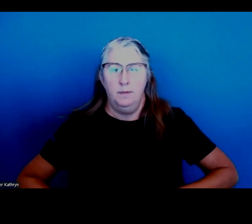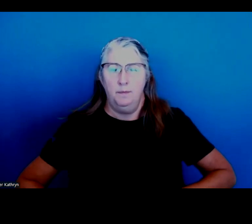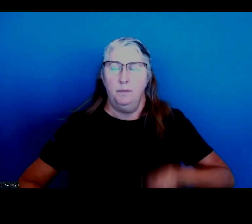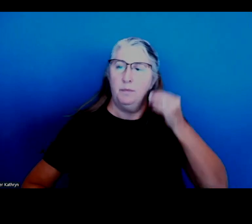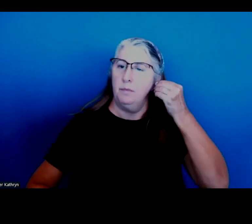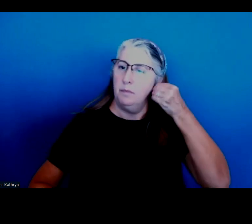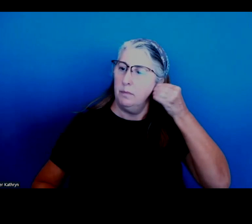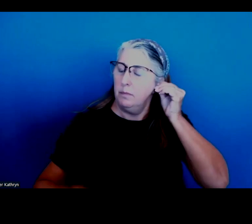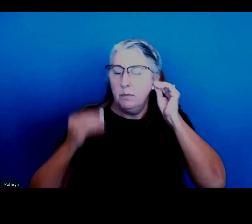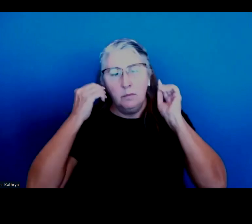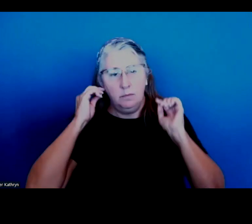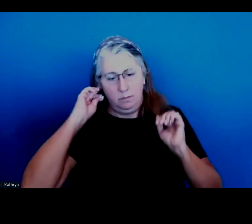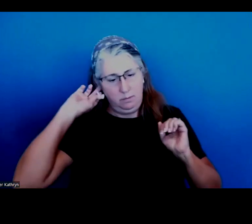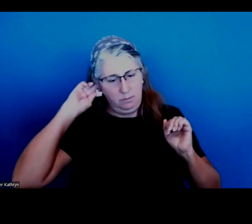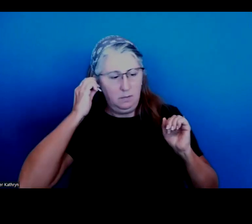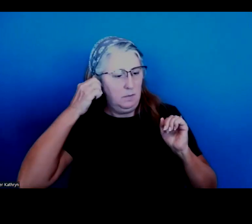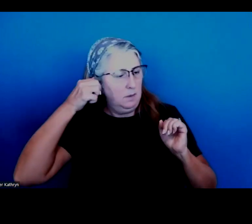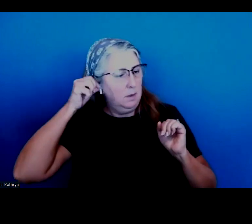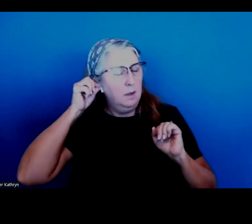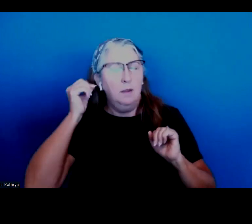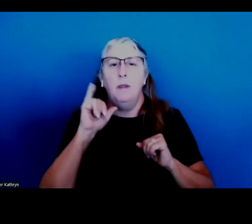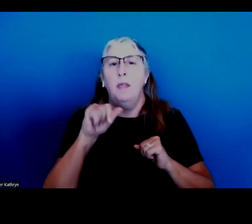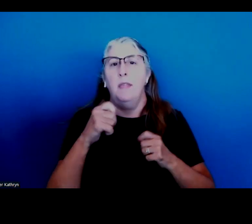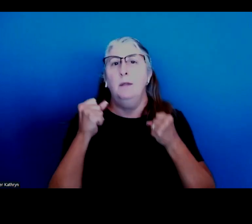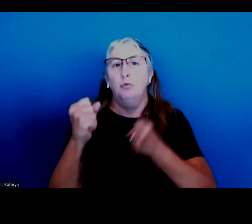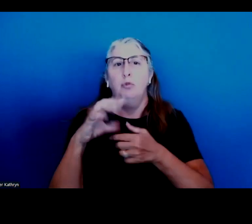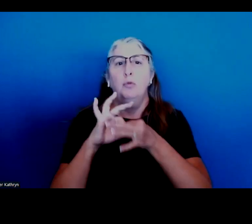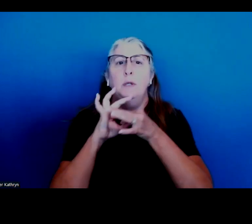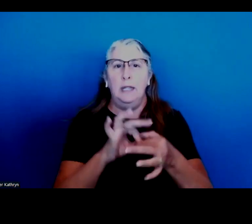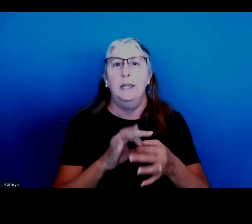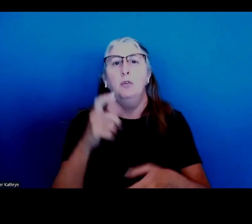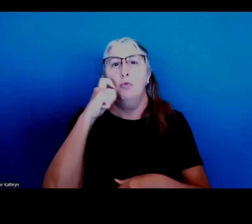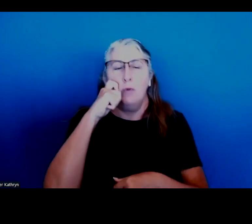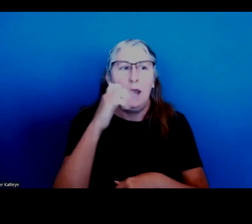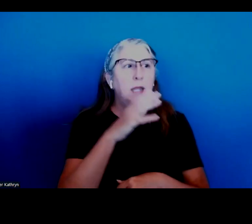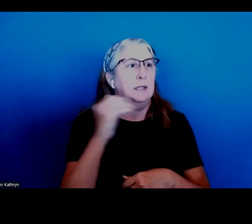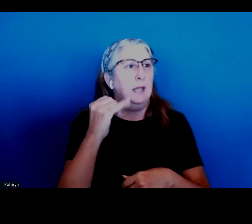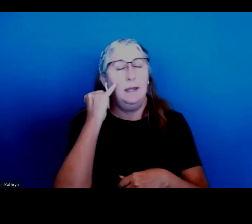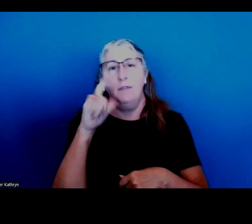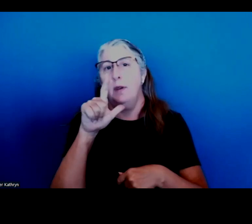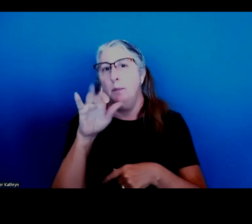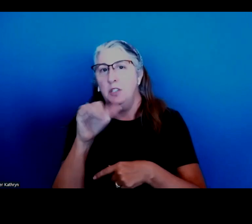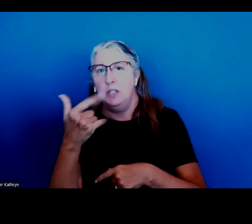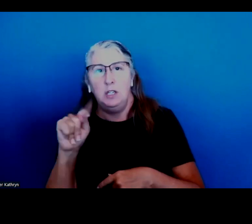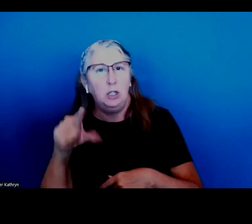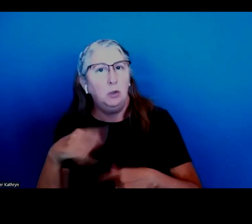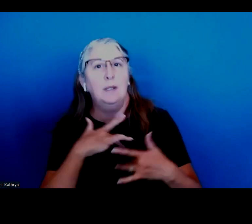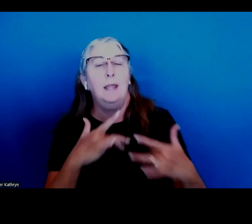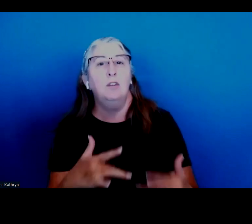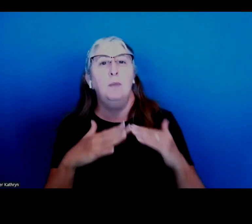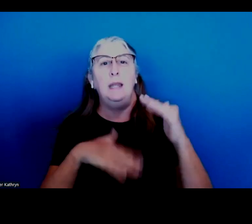LGBTQ plus individuals who are Black or Latino are far less likely to be homeowners than people who